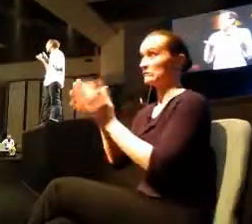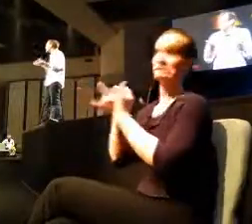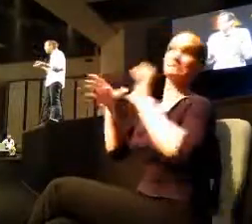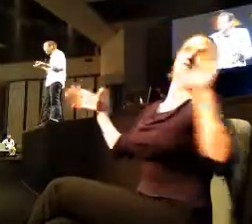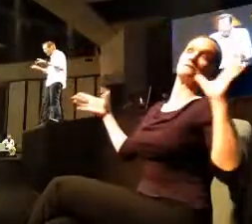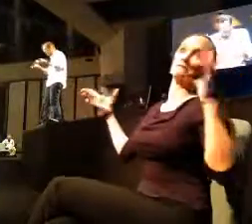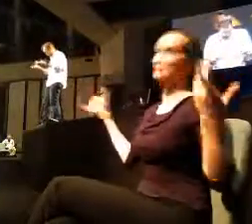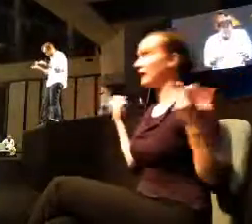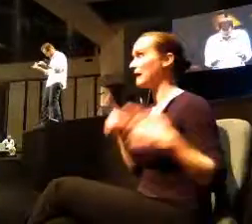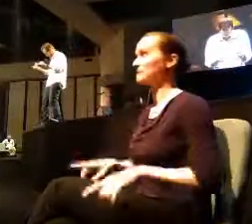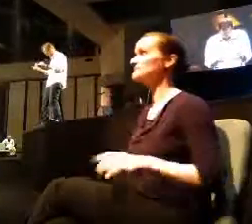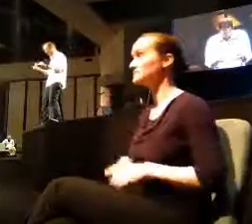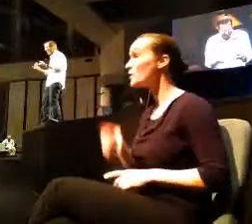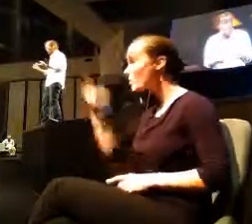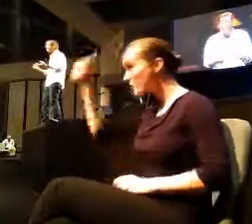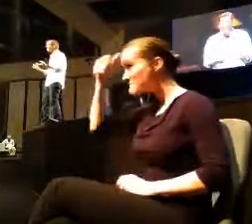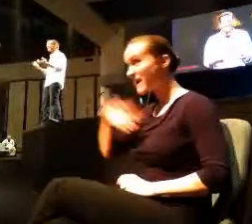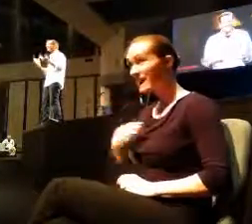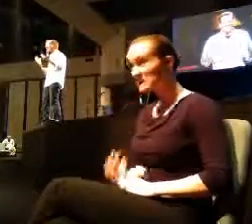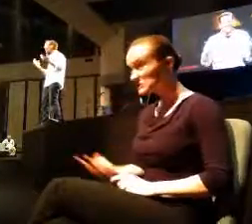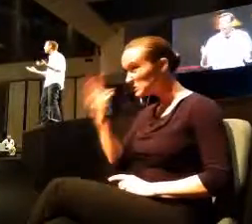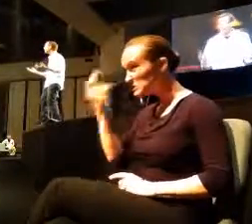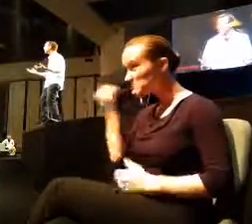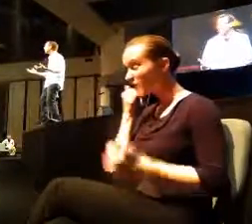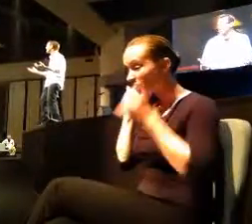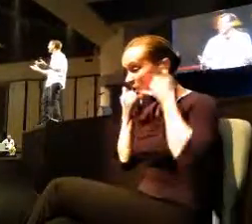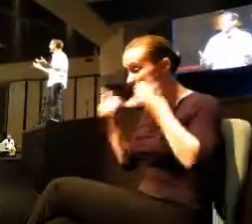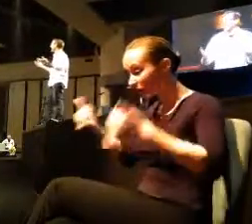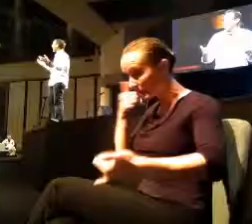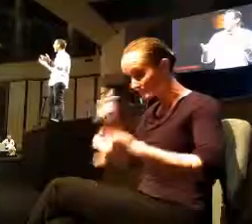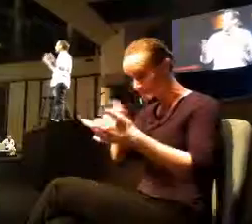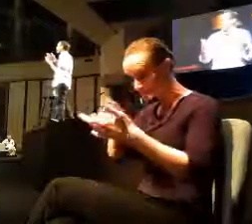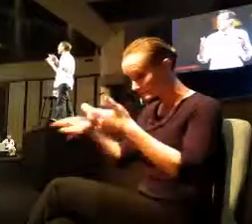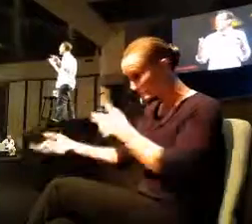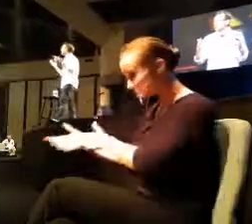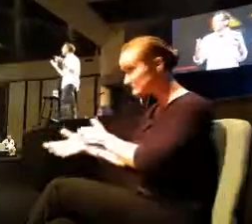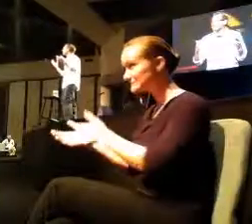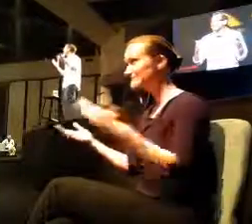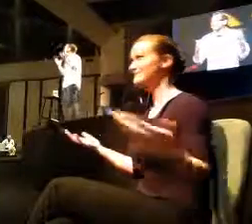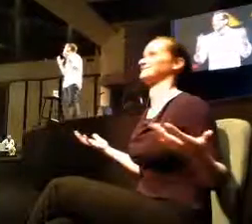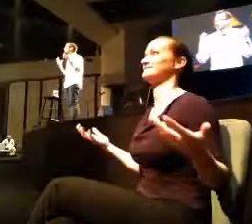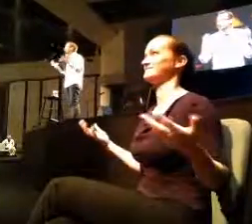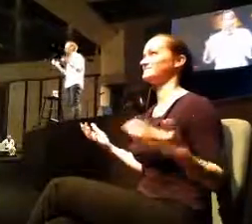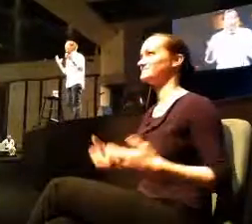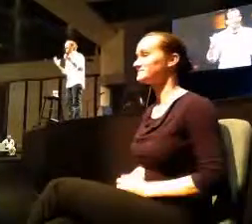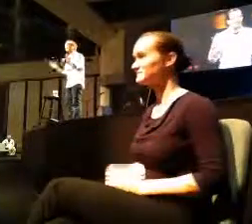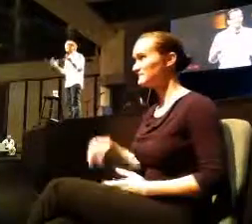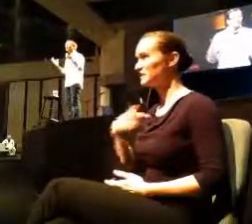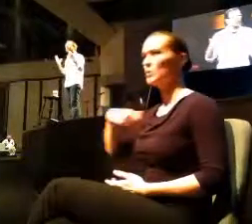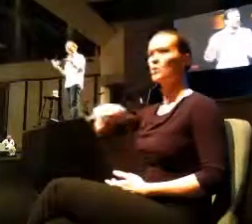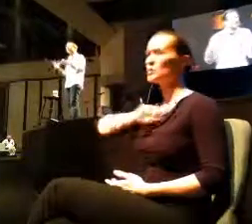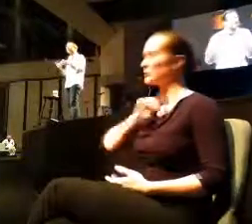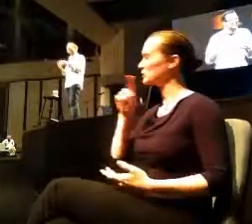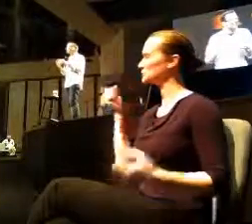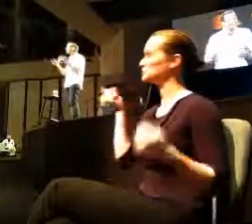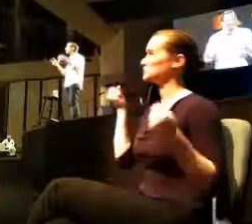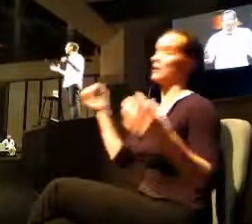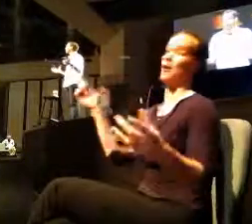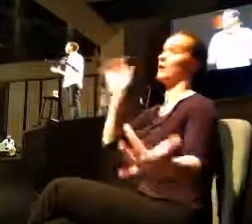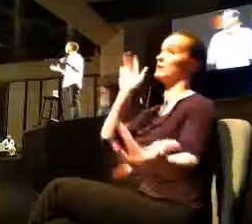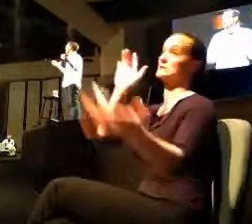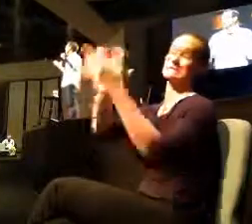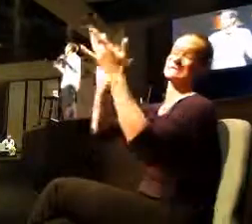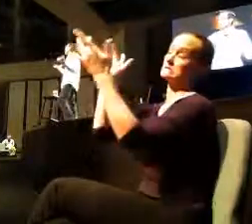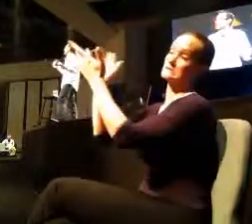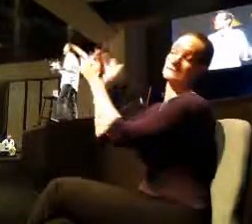one guy had 2 phones just doing this and just, oh my goodness. And we get so hyper-connected in